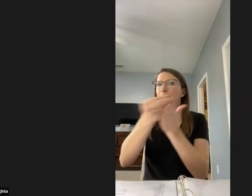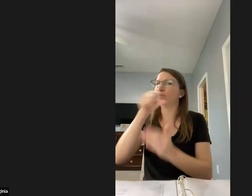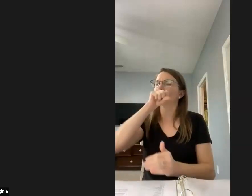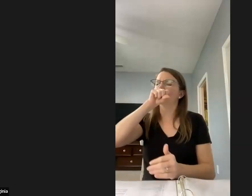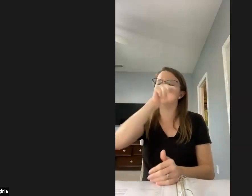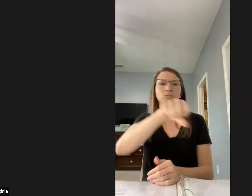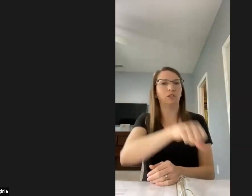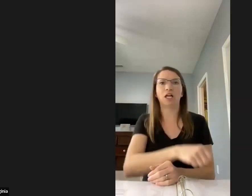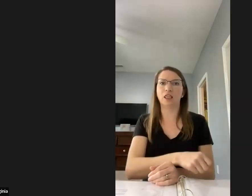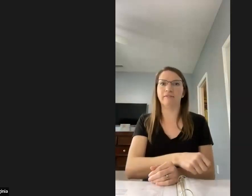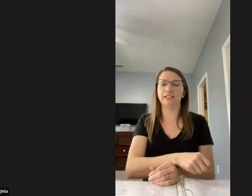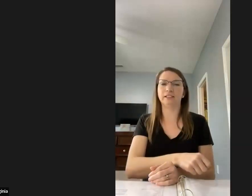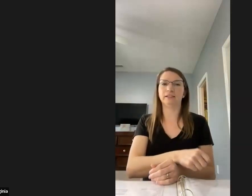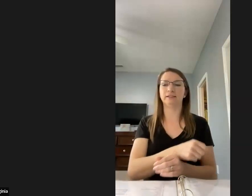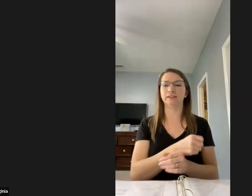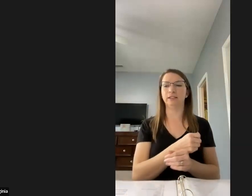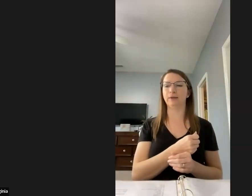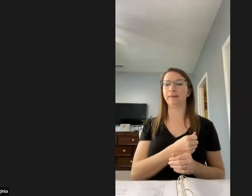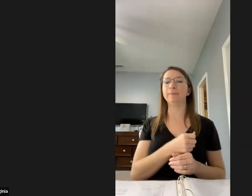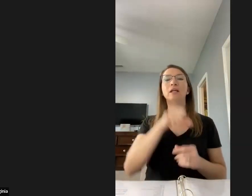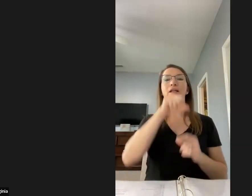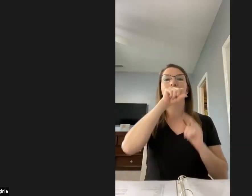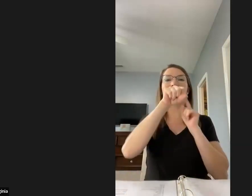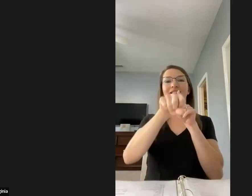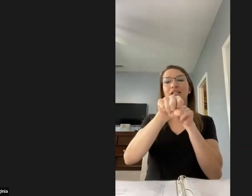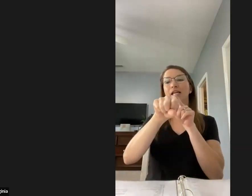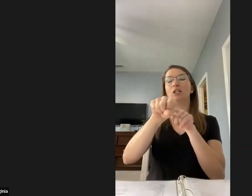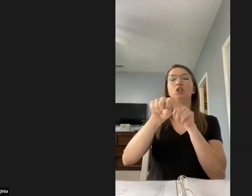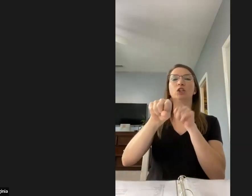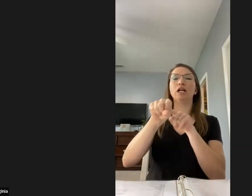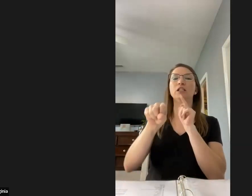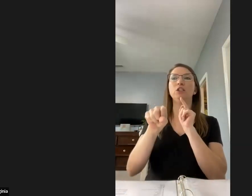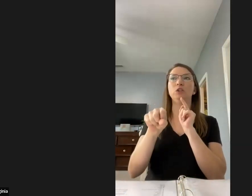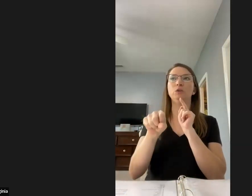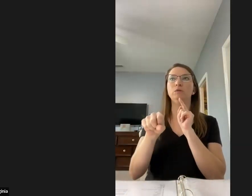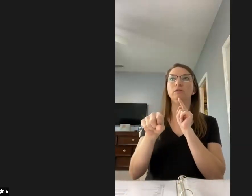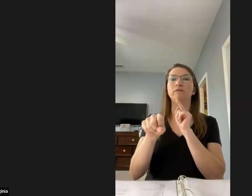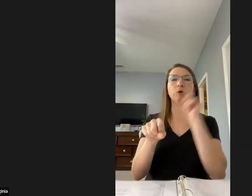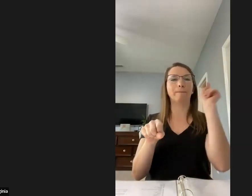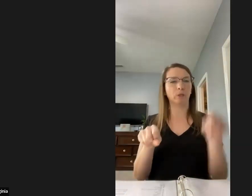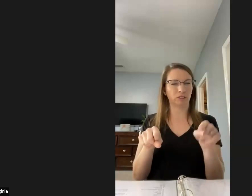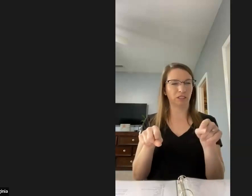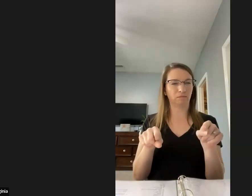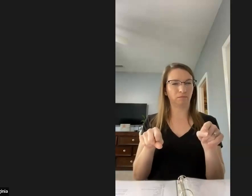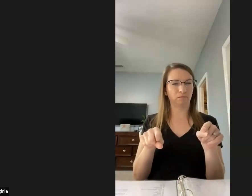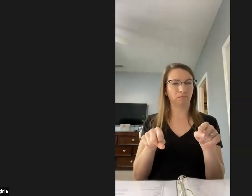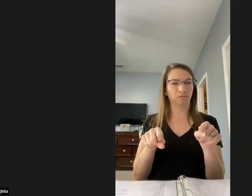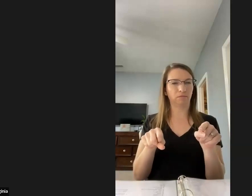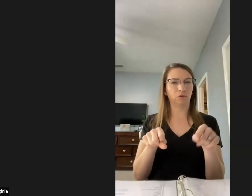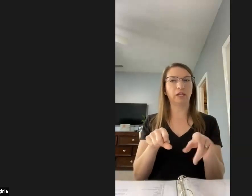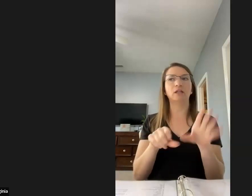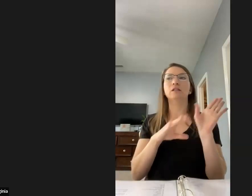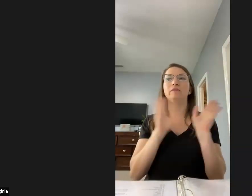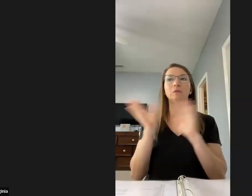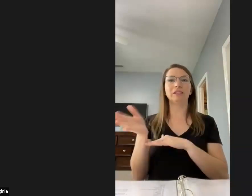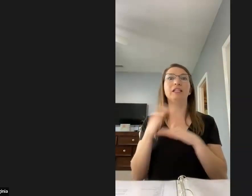shopping, I love it. Okay. Now this sign you're not going to use for a person. Okay. So if you want to say that you